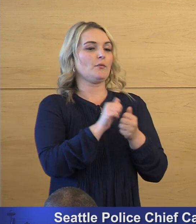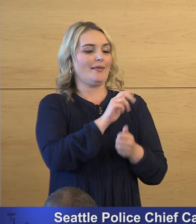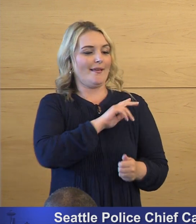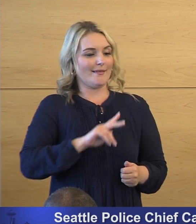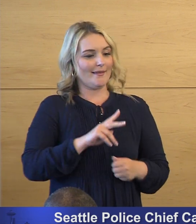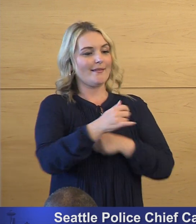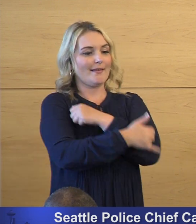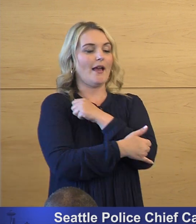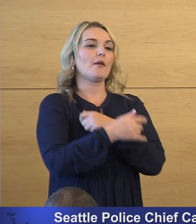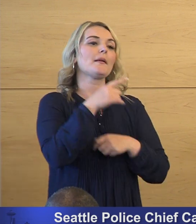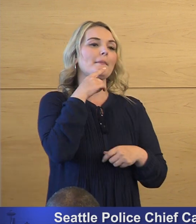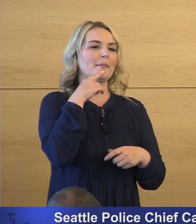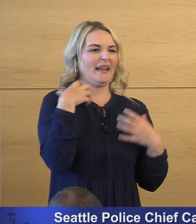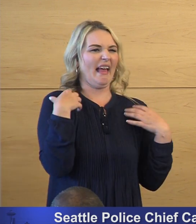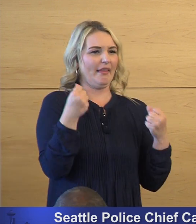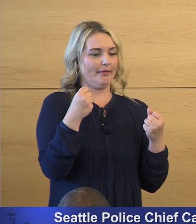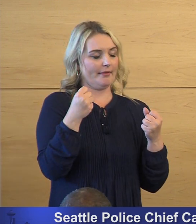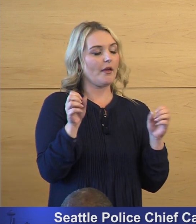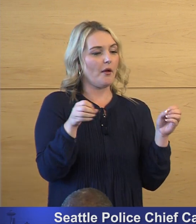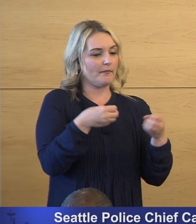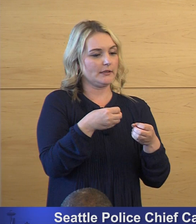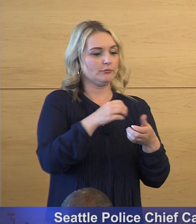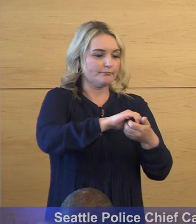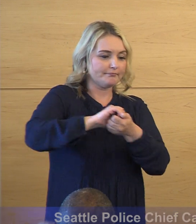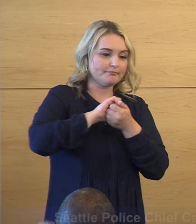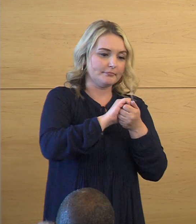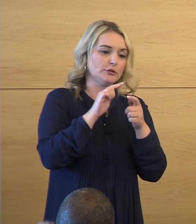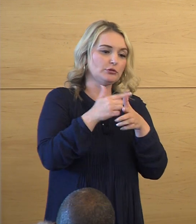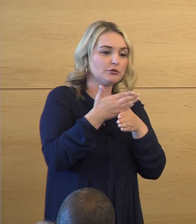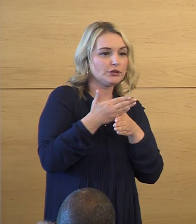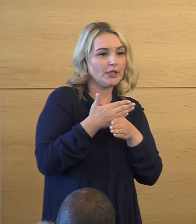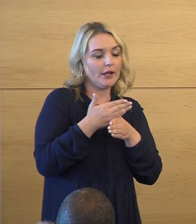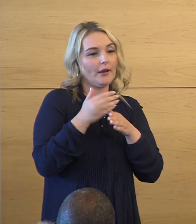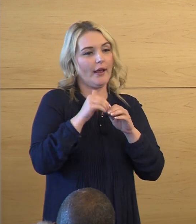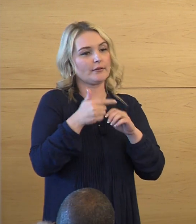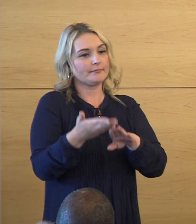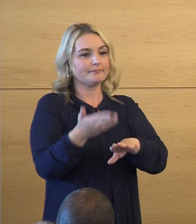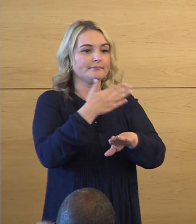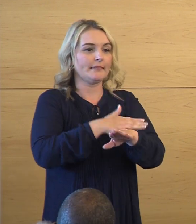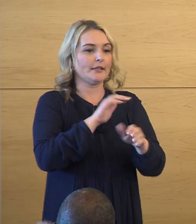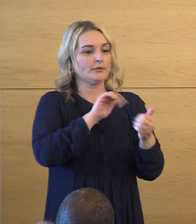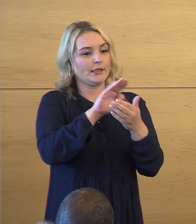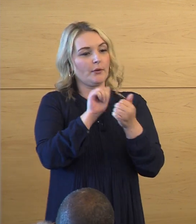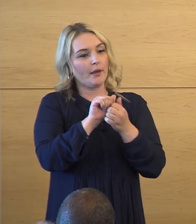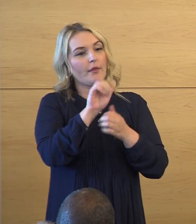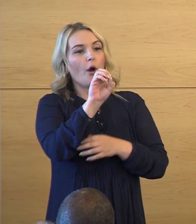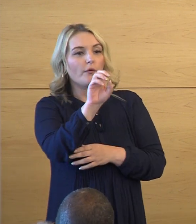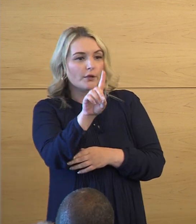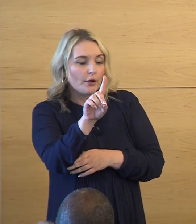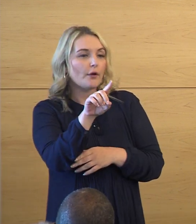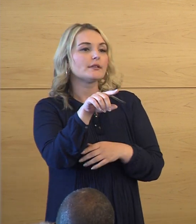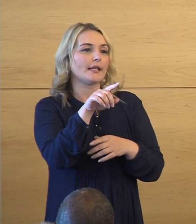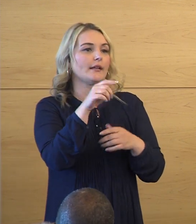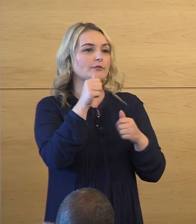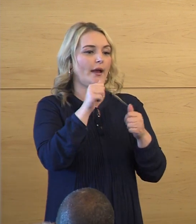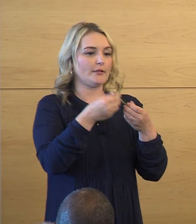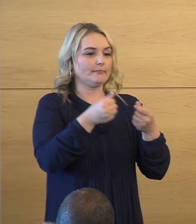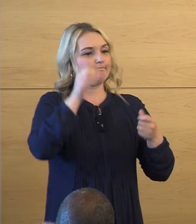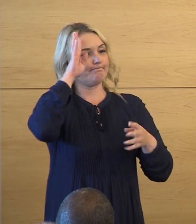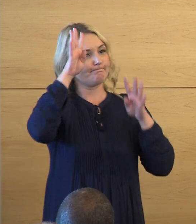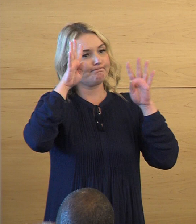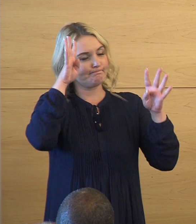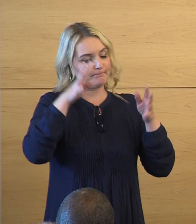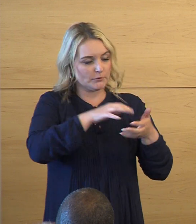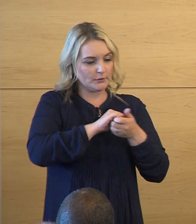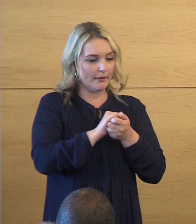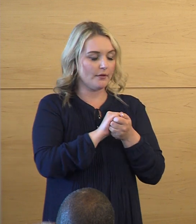we're working with them and others to share insights on overdose trends and to collaborate on solutions. And we work with a